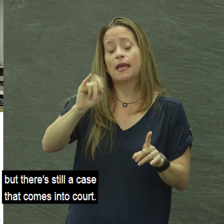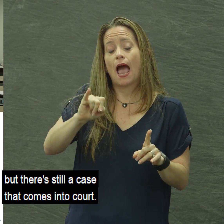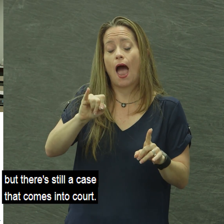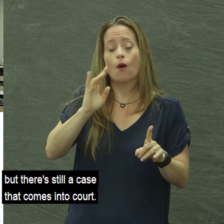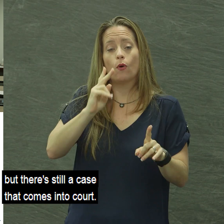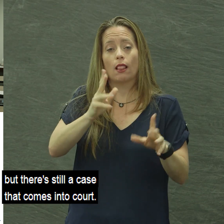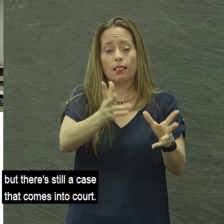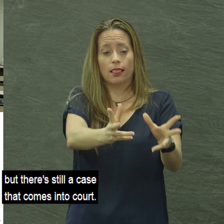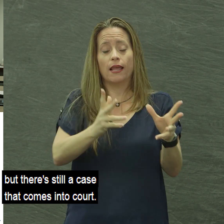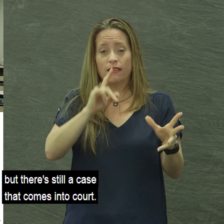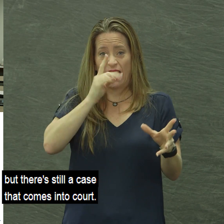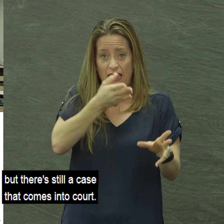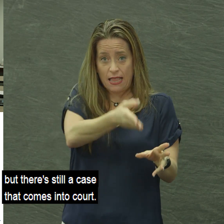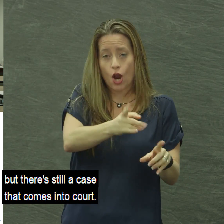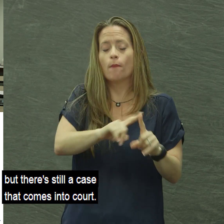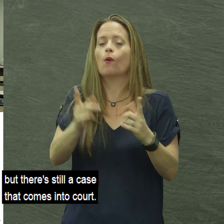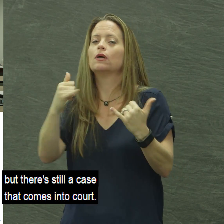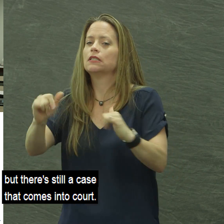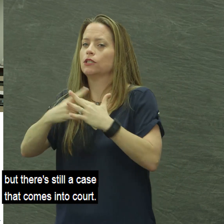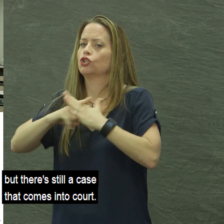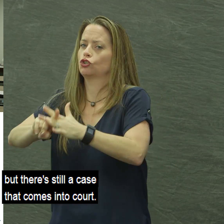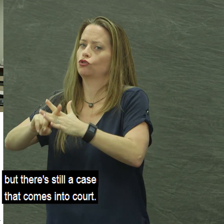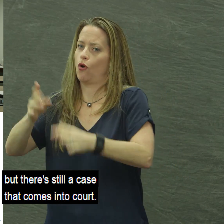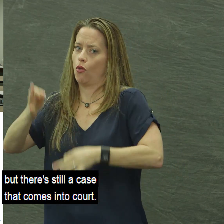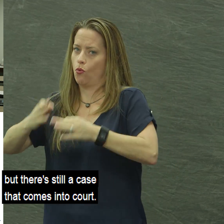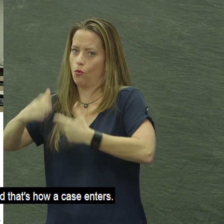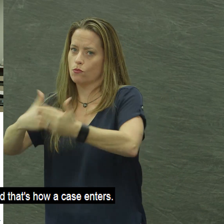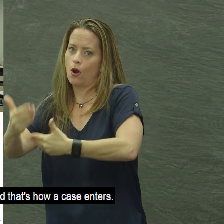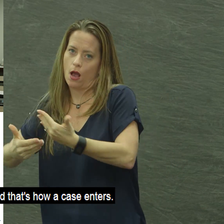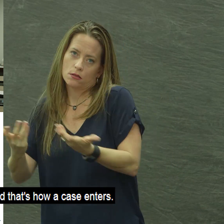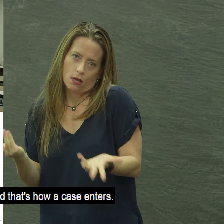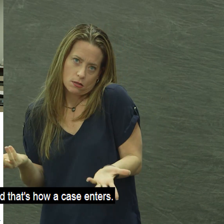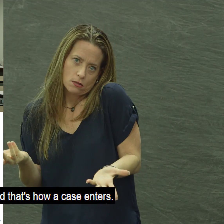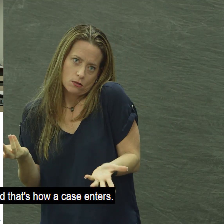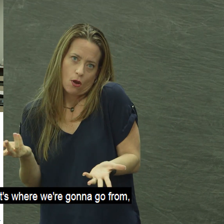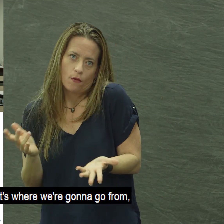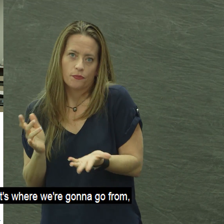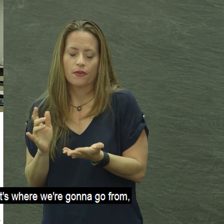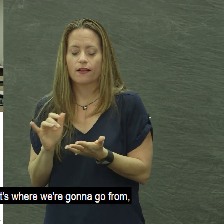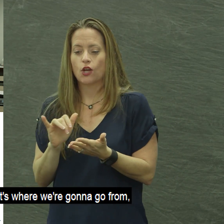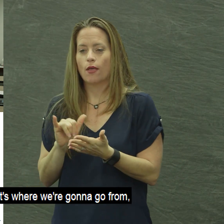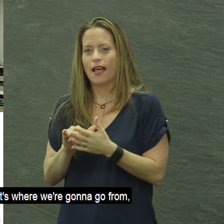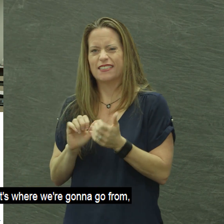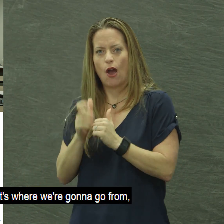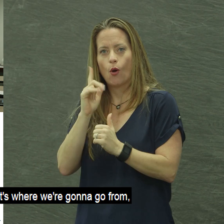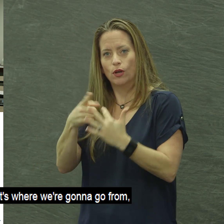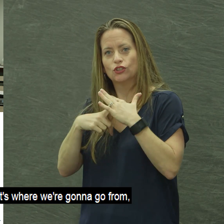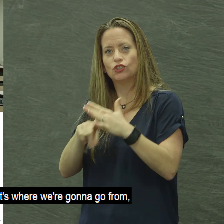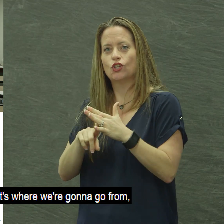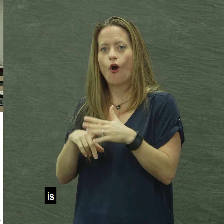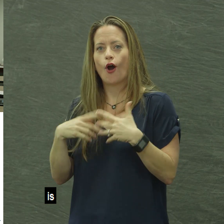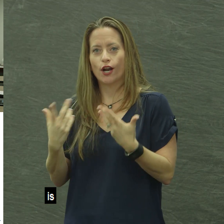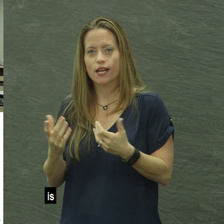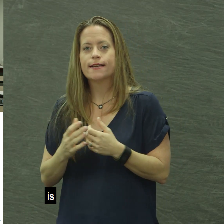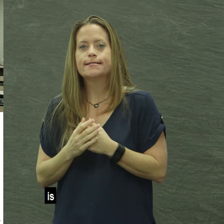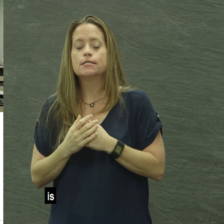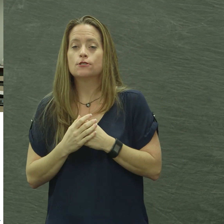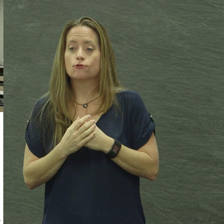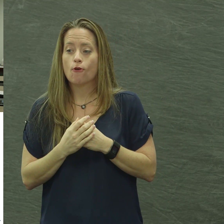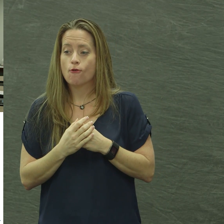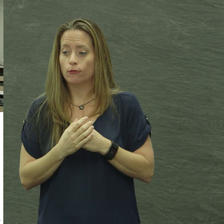but there's still a case that comes into court. And that's how a case enters. So that's where we're going to go from,